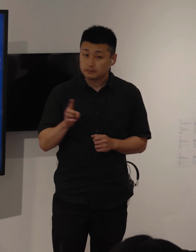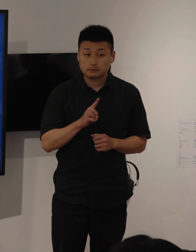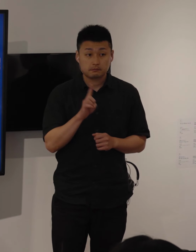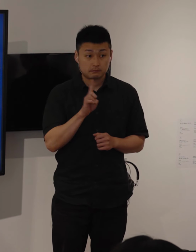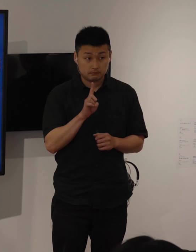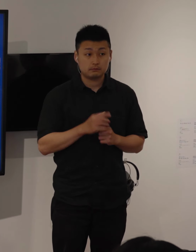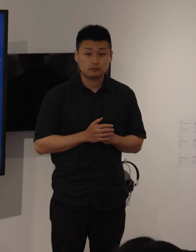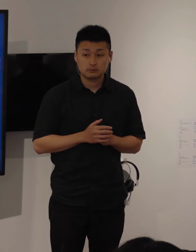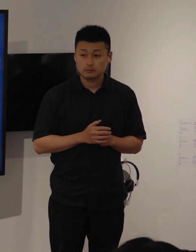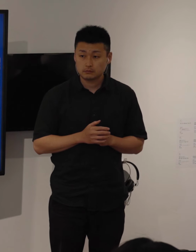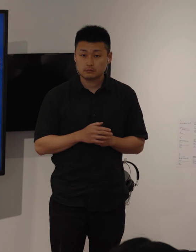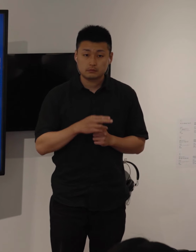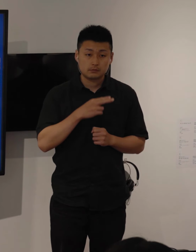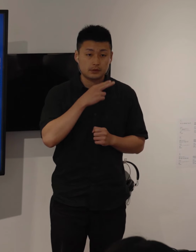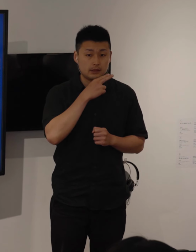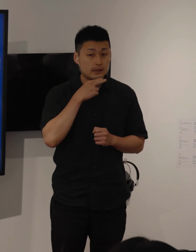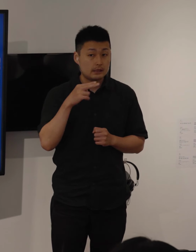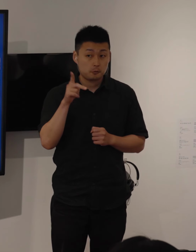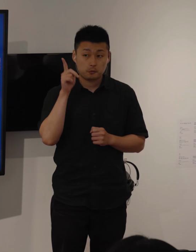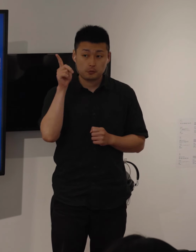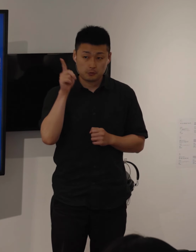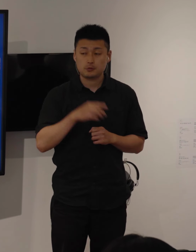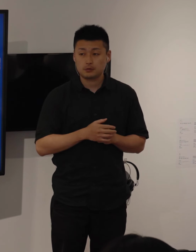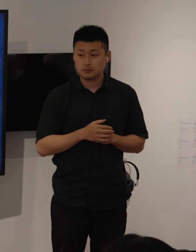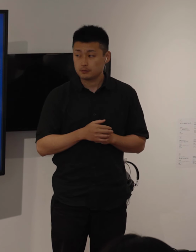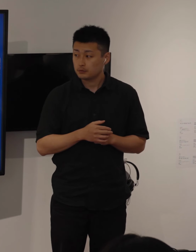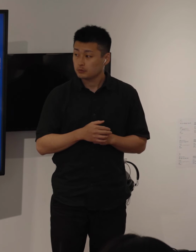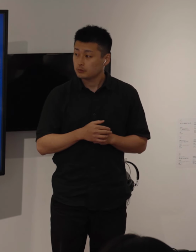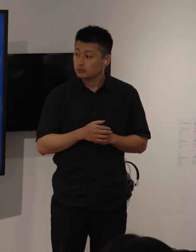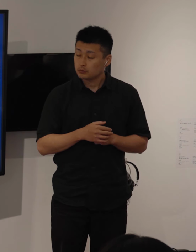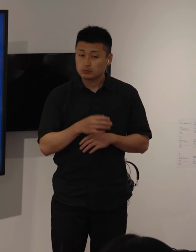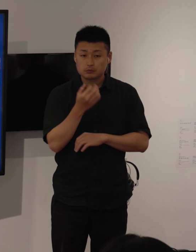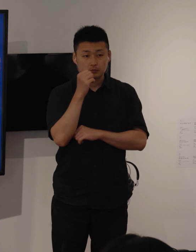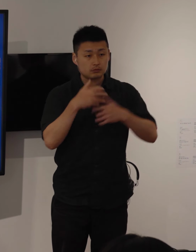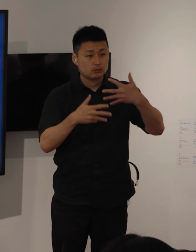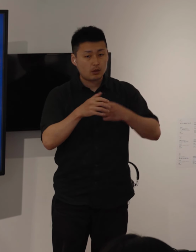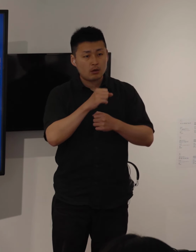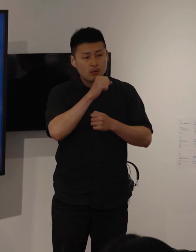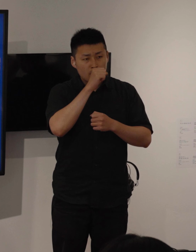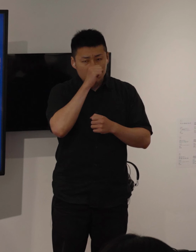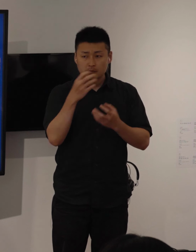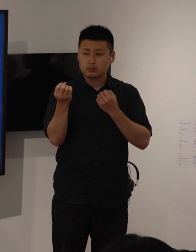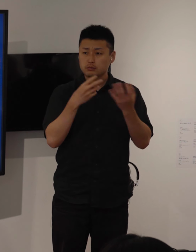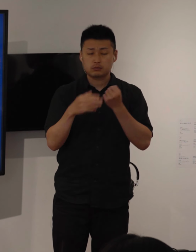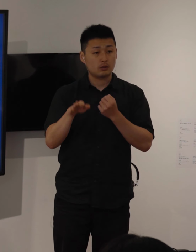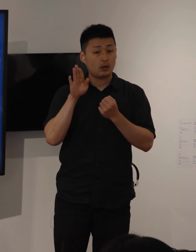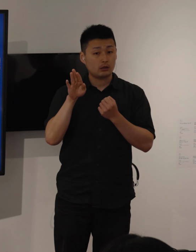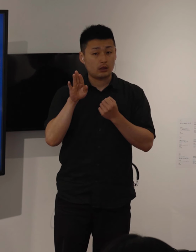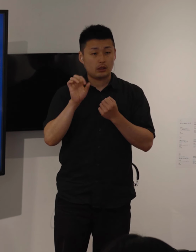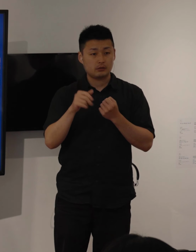received in England in the press. And this is Japanese outsider art, which was at the Wellcome Collection in